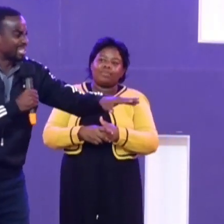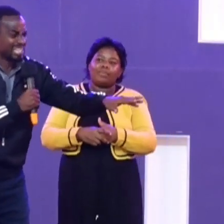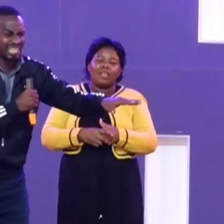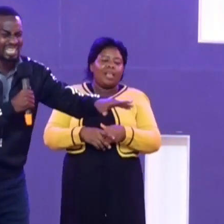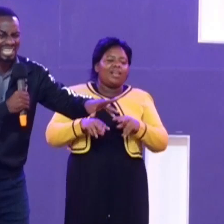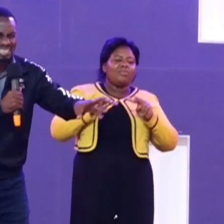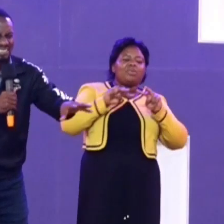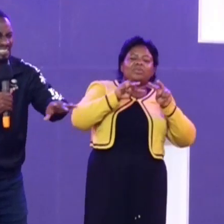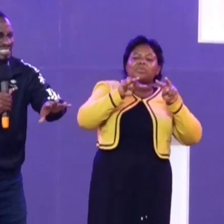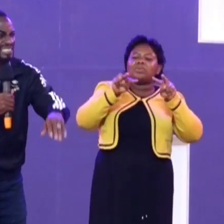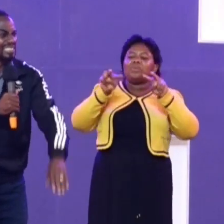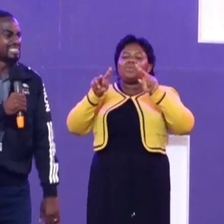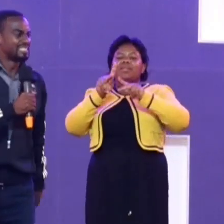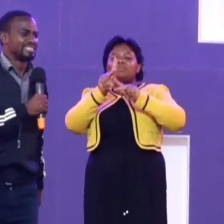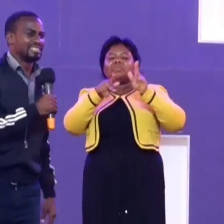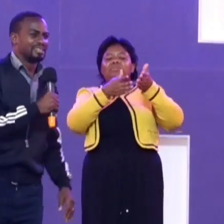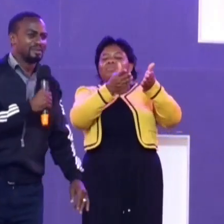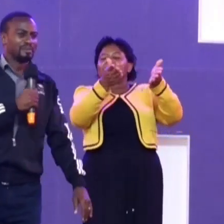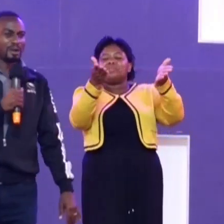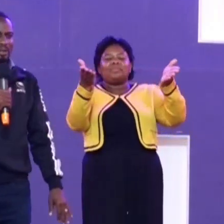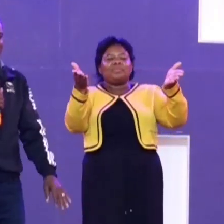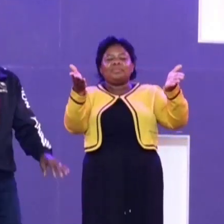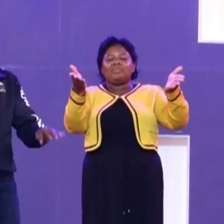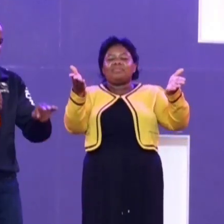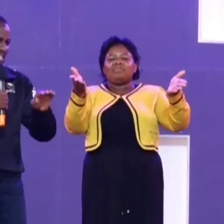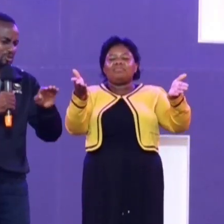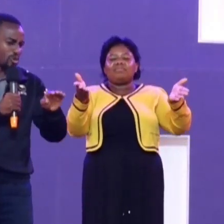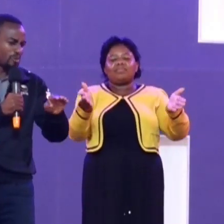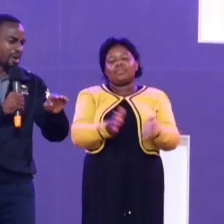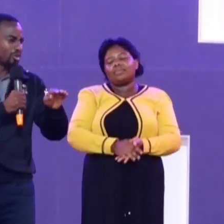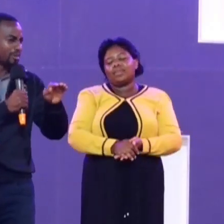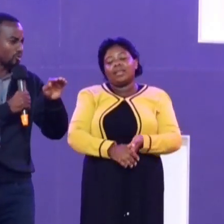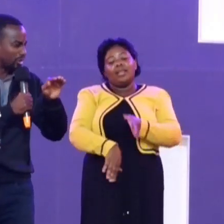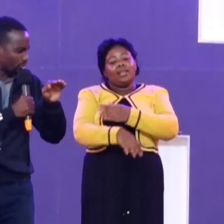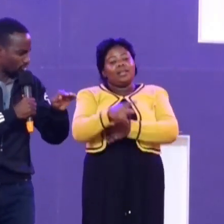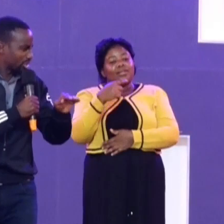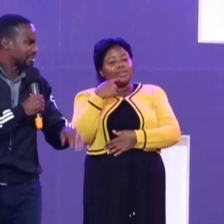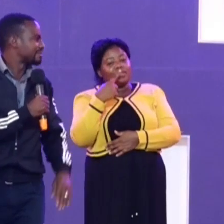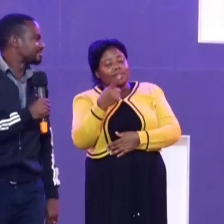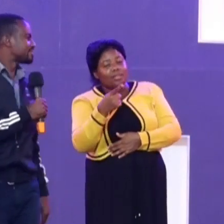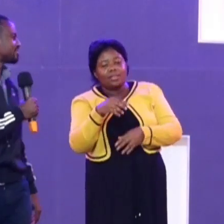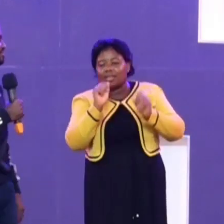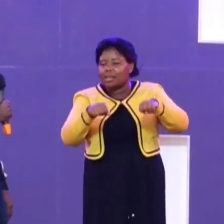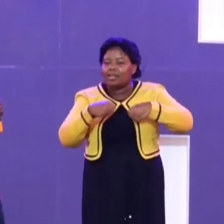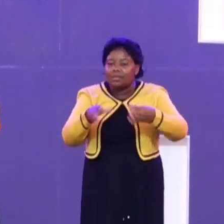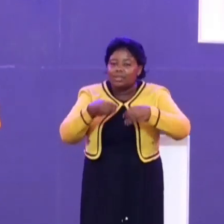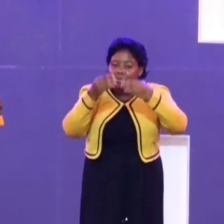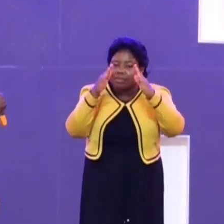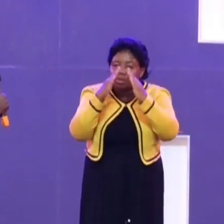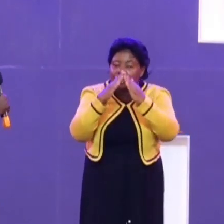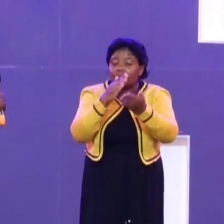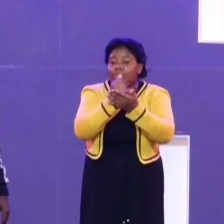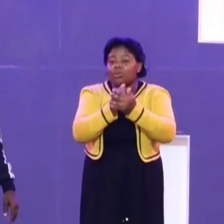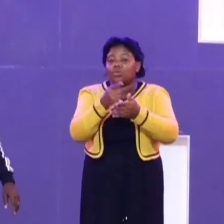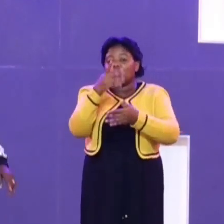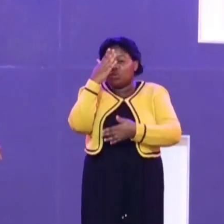dogenda balengeranga you're going to look at others as rubbish kama nagamba yishina jikuwa kubanga tunaba kuitwaje and the Lord says I have not yet given you